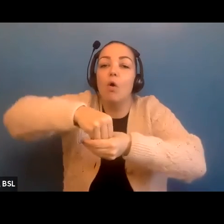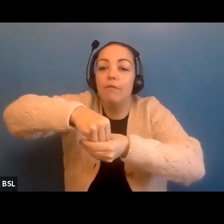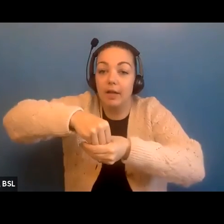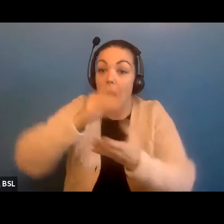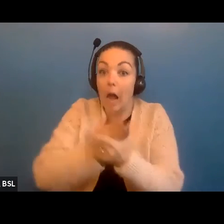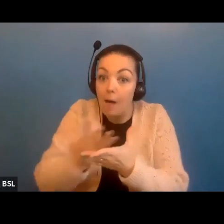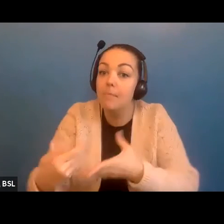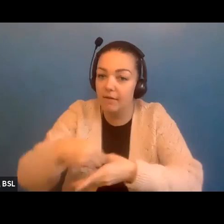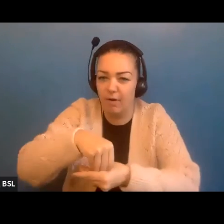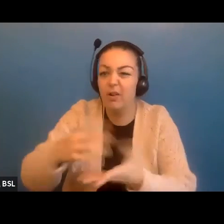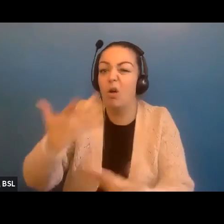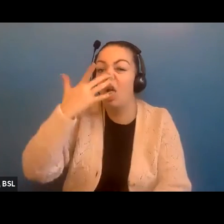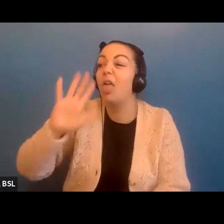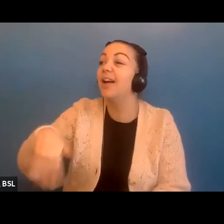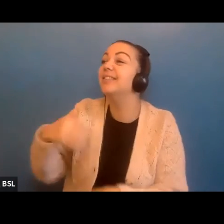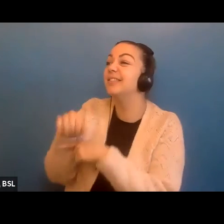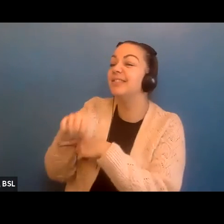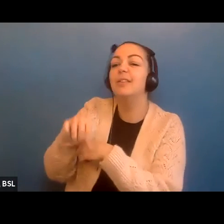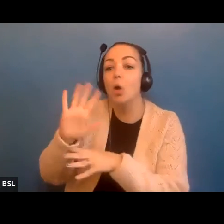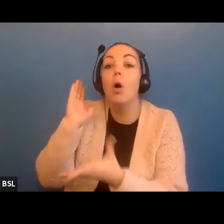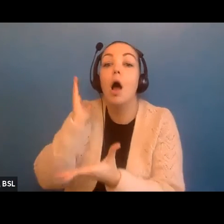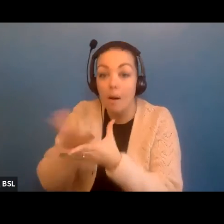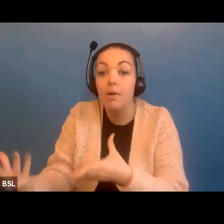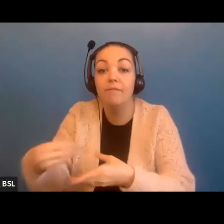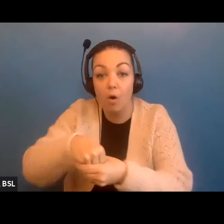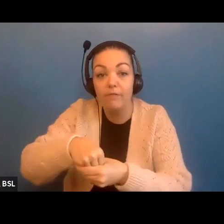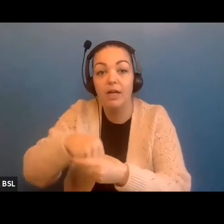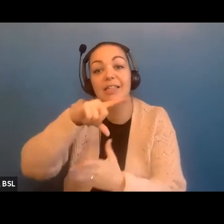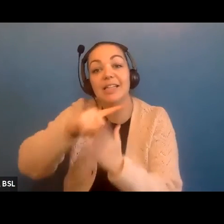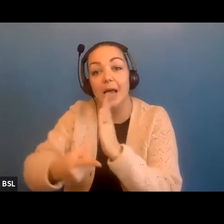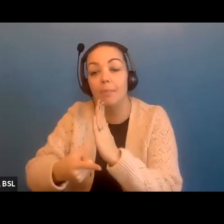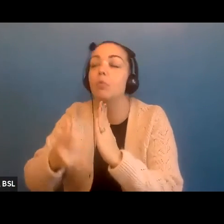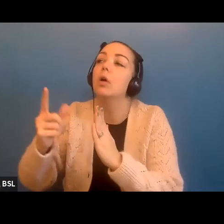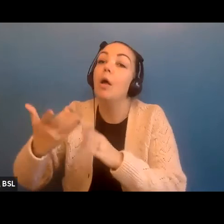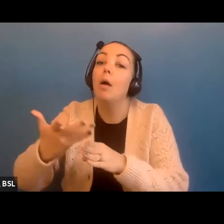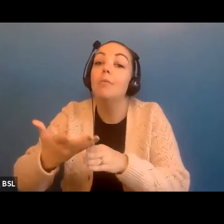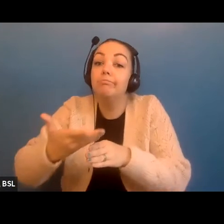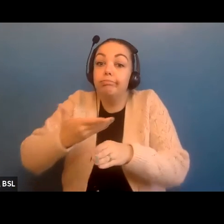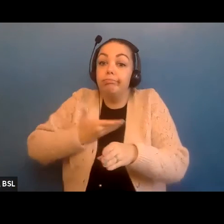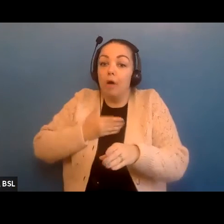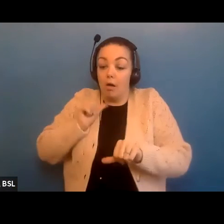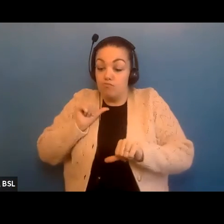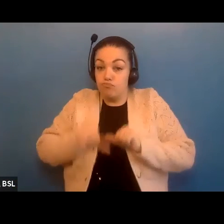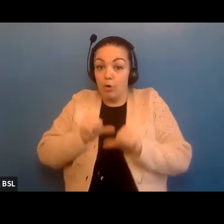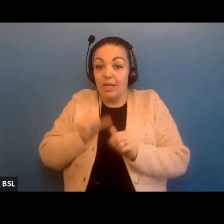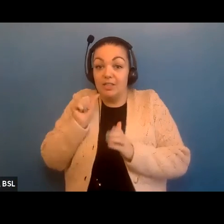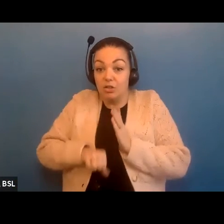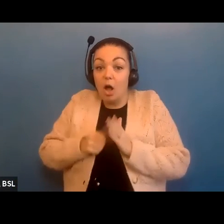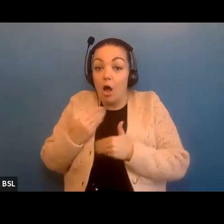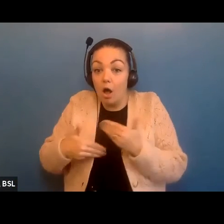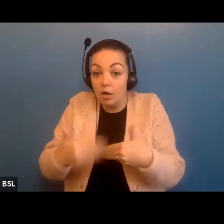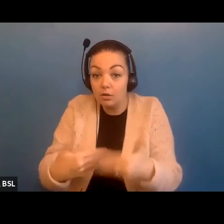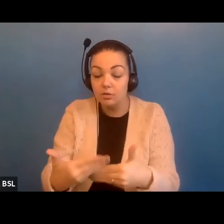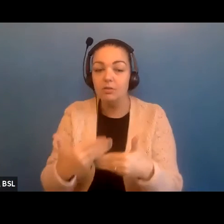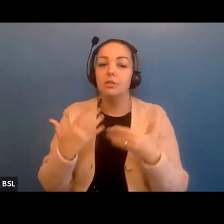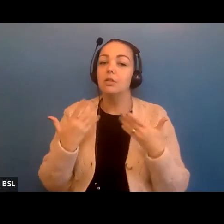genuinely involving disabled people from the very start of the process. Getting in there at the start of a project, as Peter just said, as